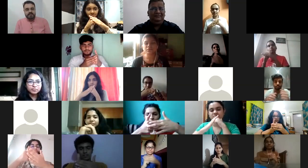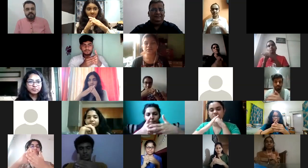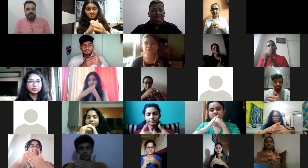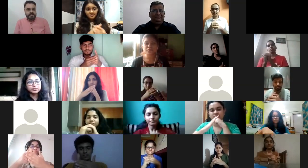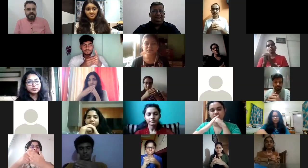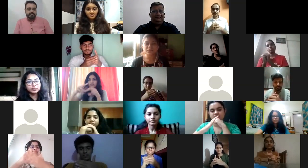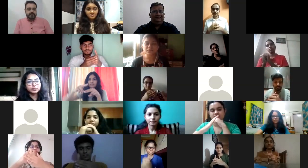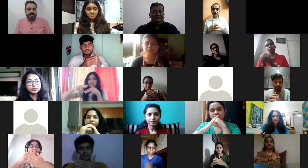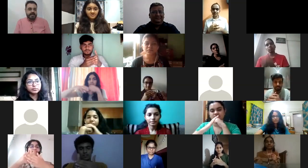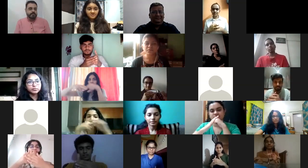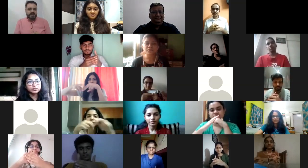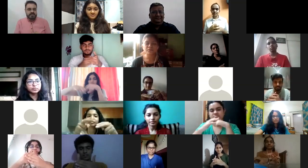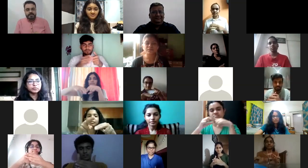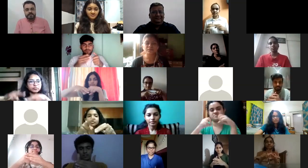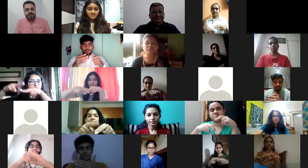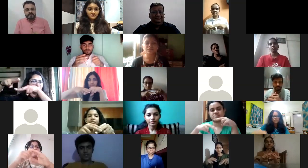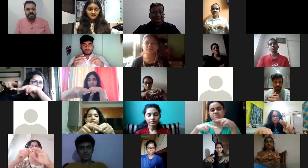Pick up F and tap twice, it becomes a Friday.